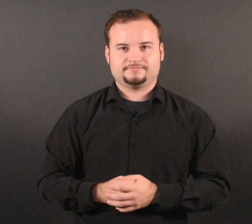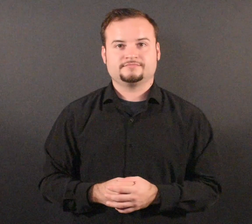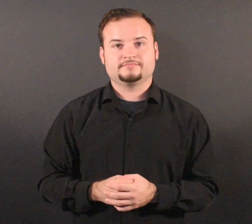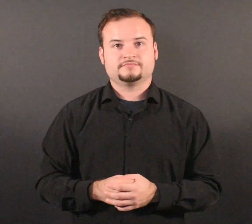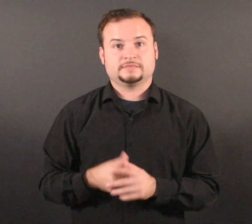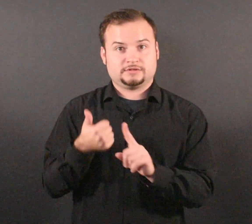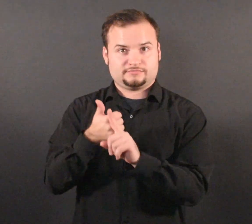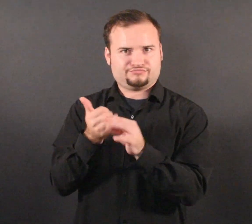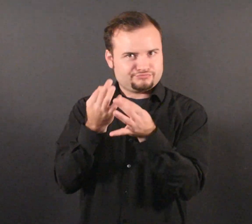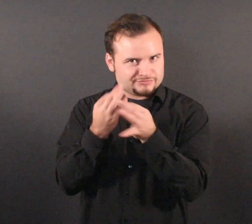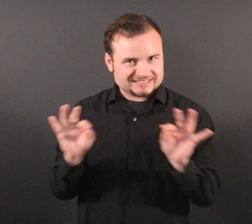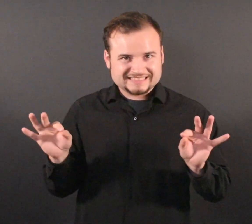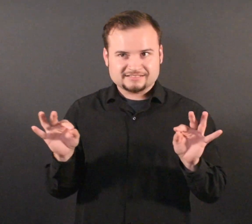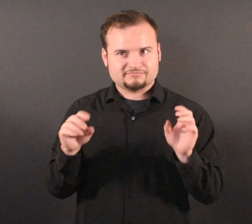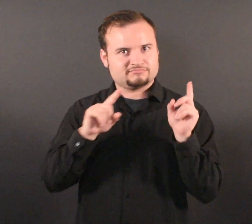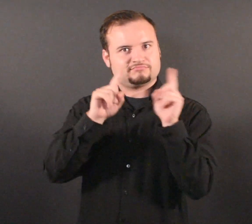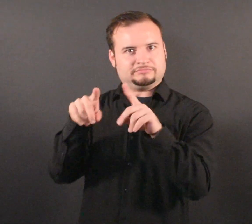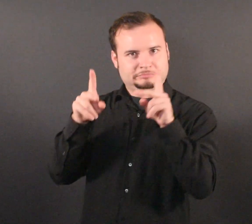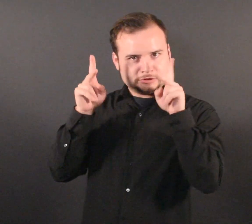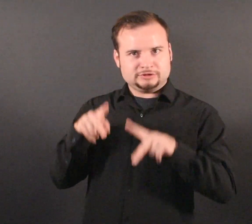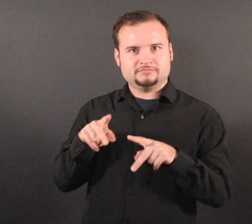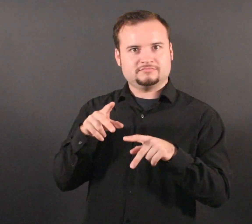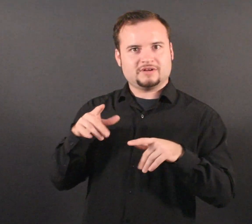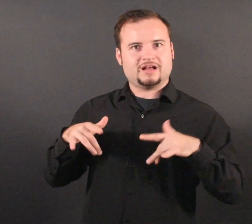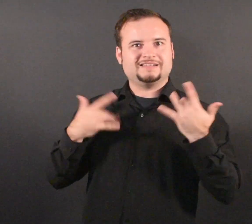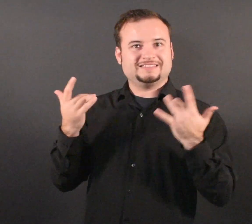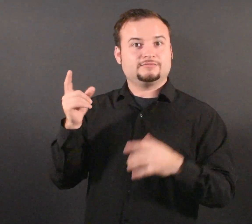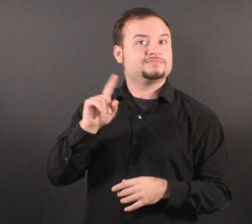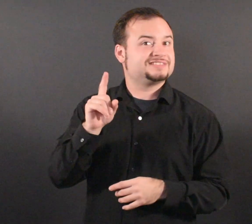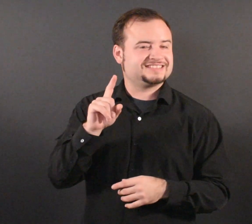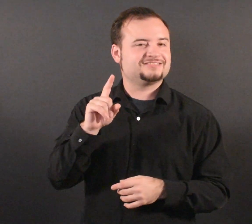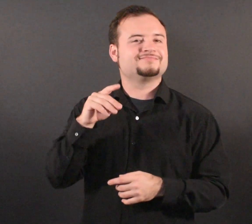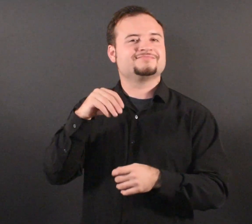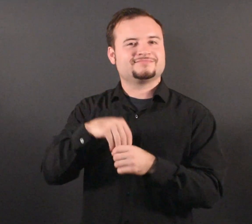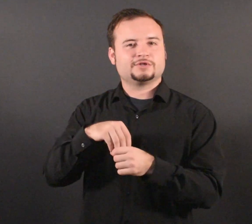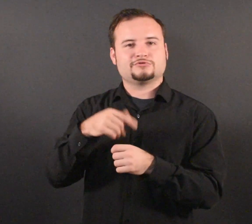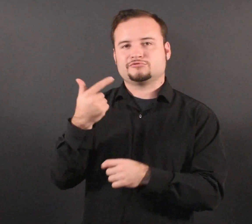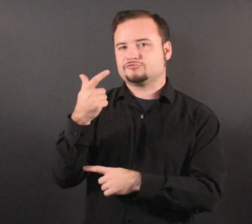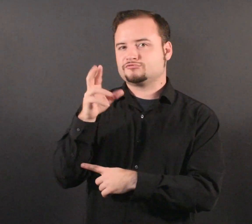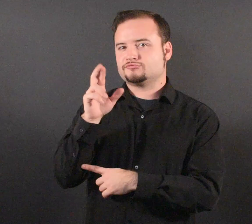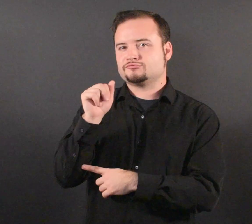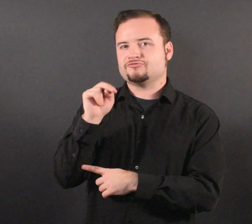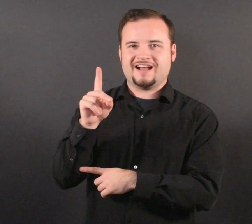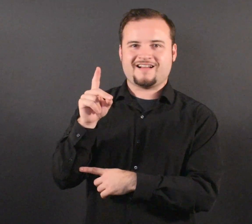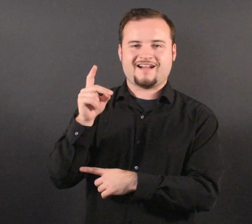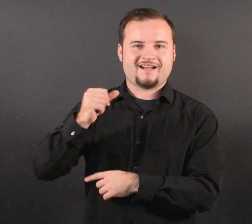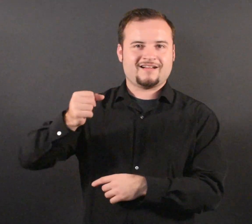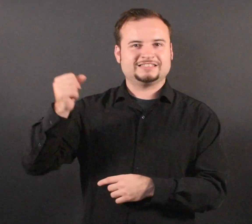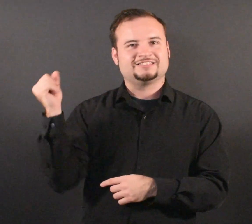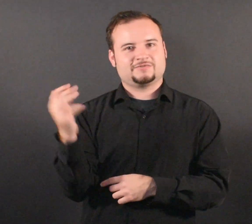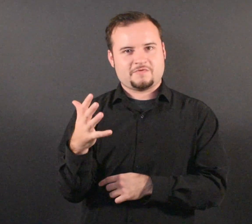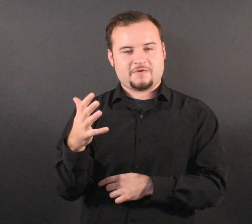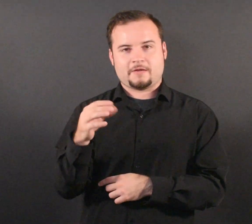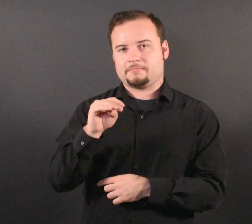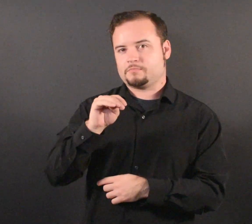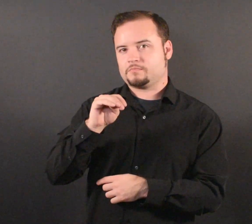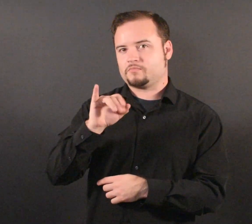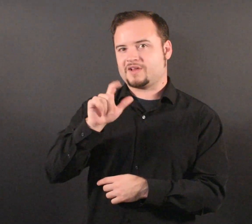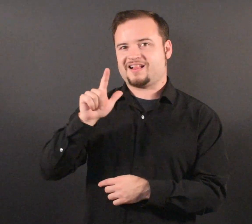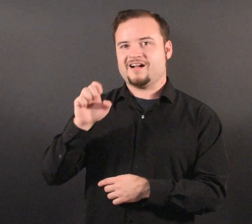This free in-person event is being held at the Grand Casino Mille Lacs from